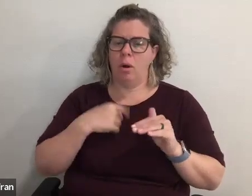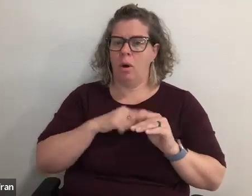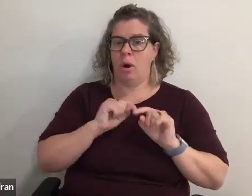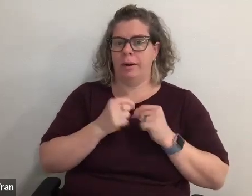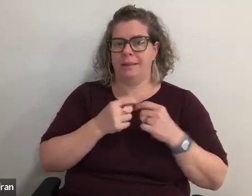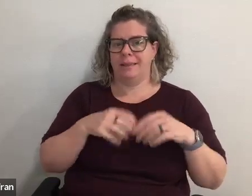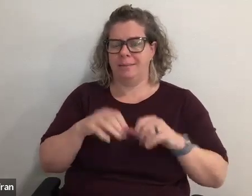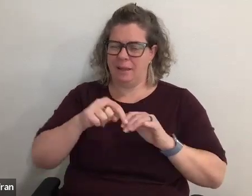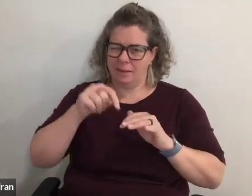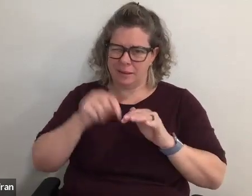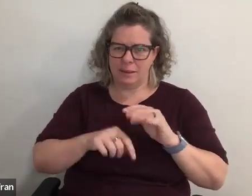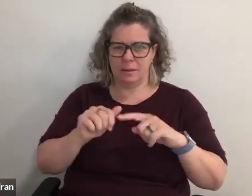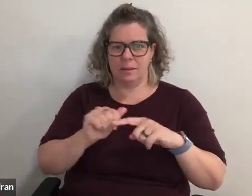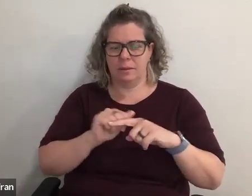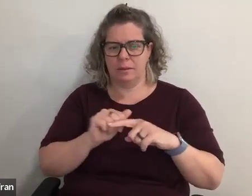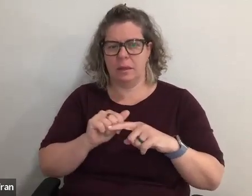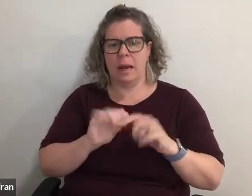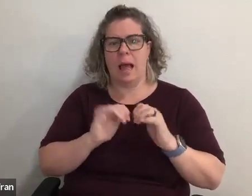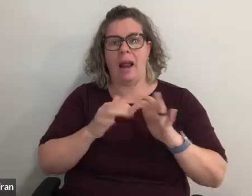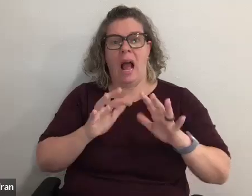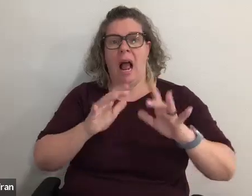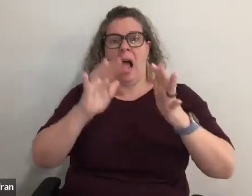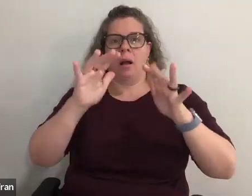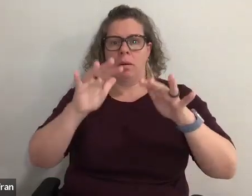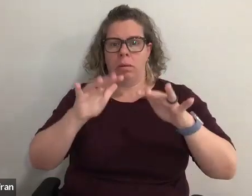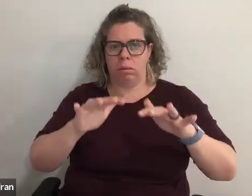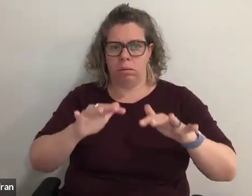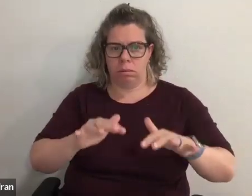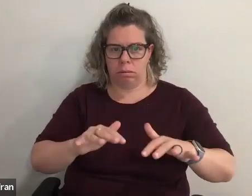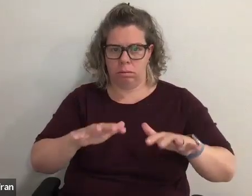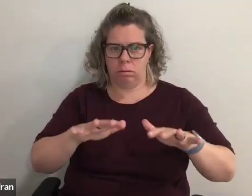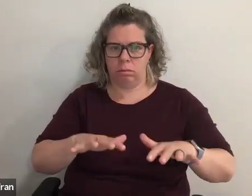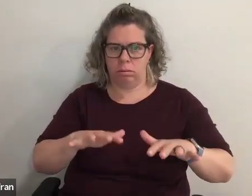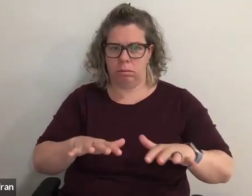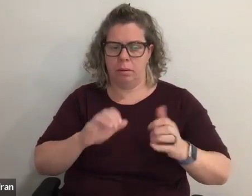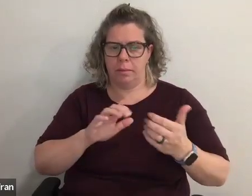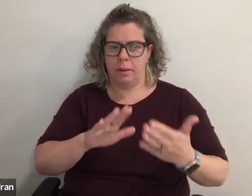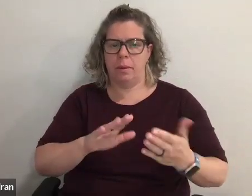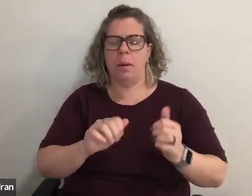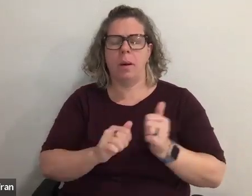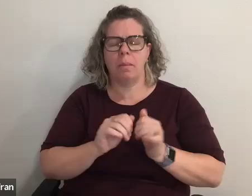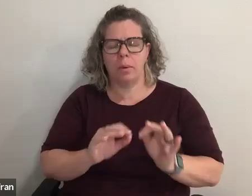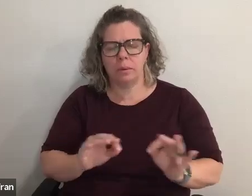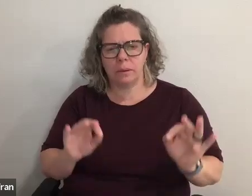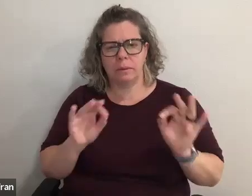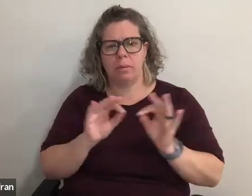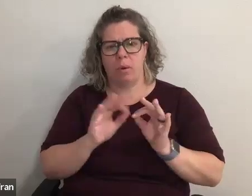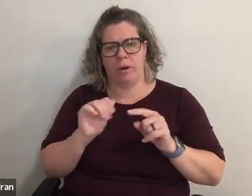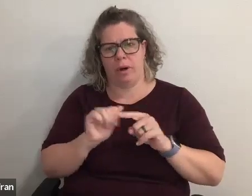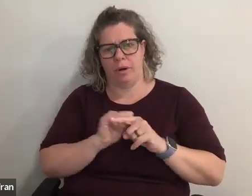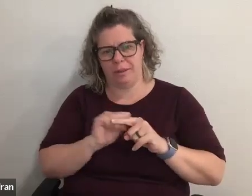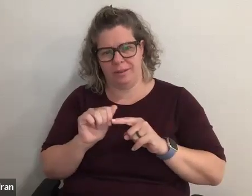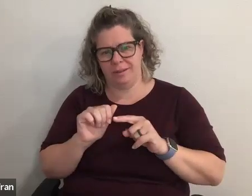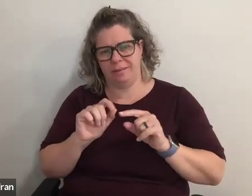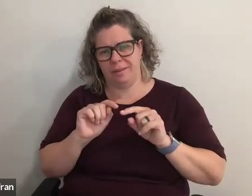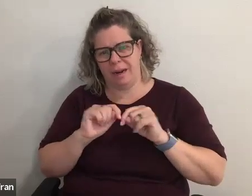training on de-escalation techniques, but I think the most important stuff that our teams get trained on is like